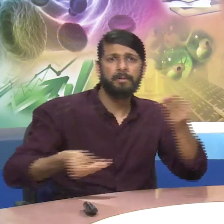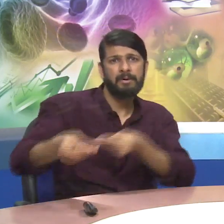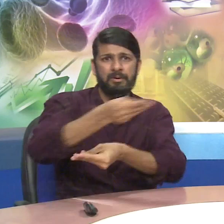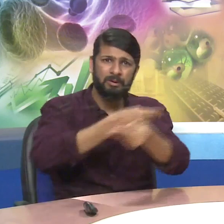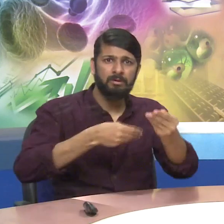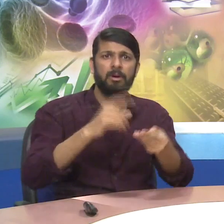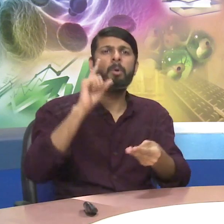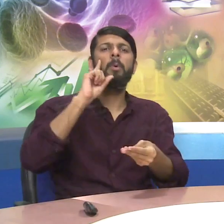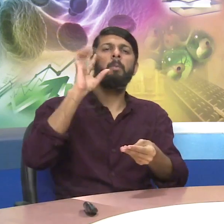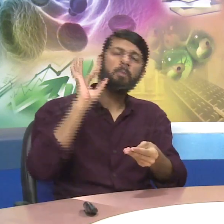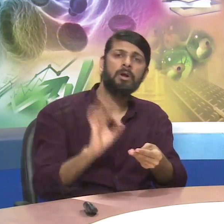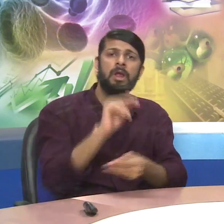linguistic,